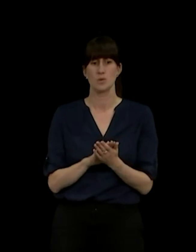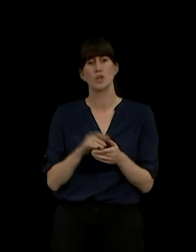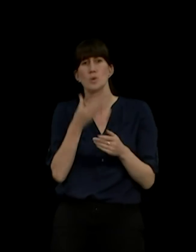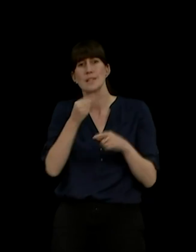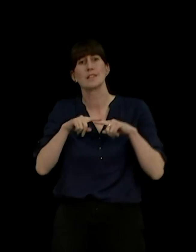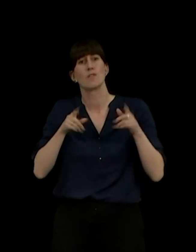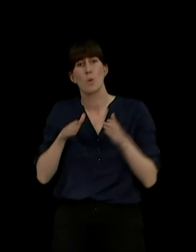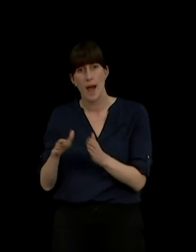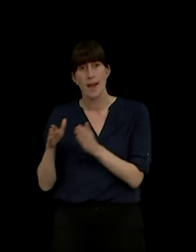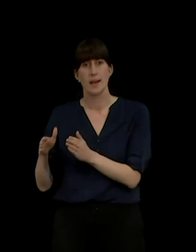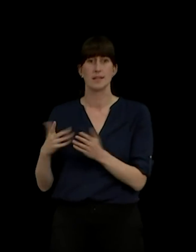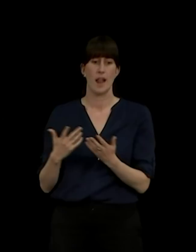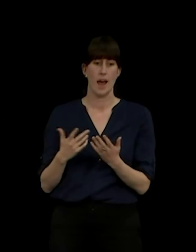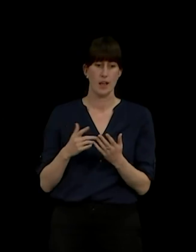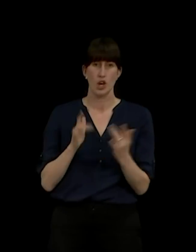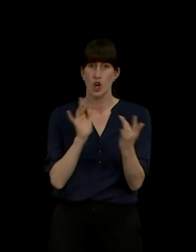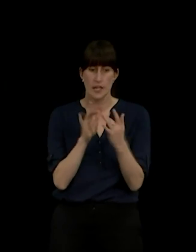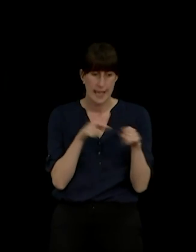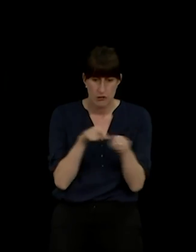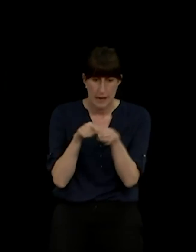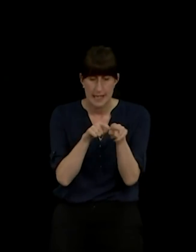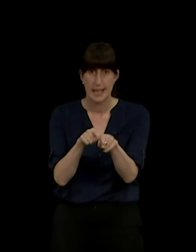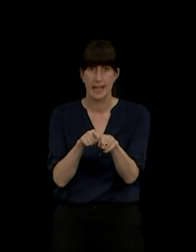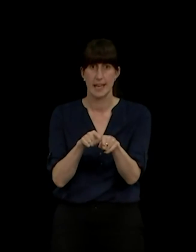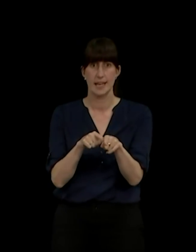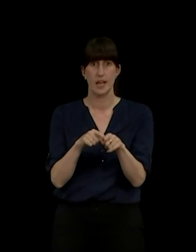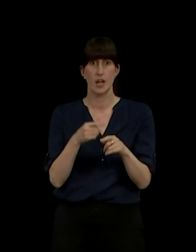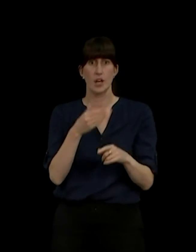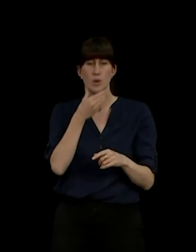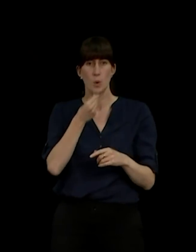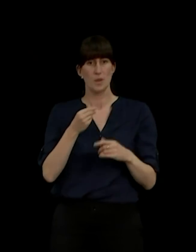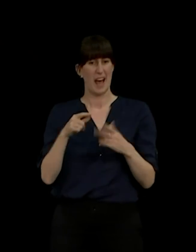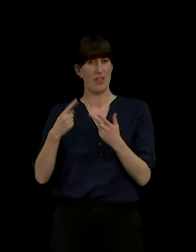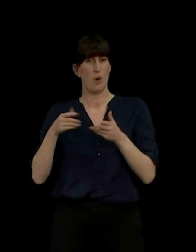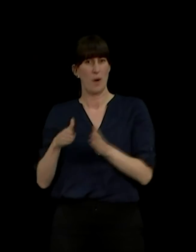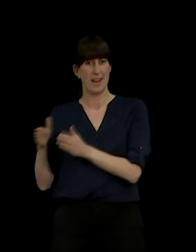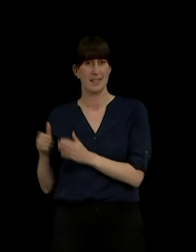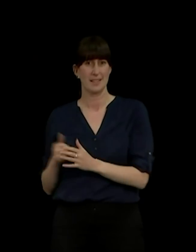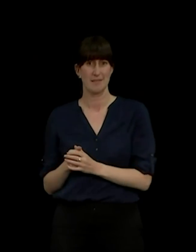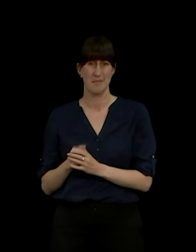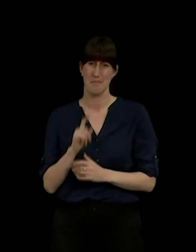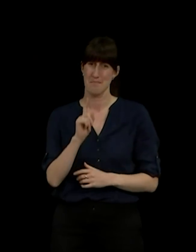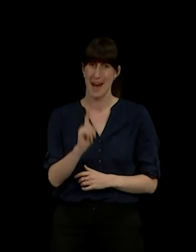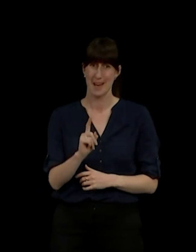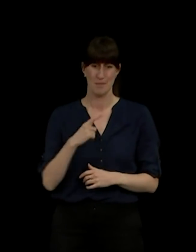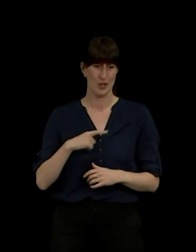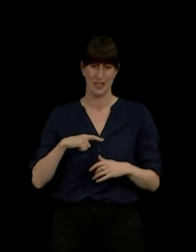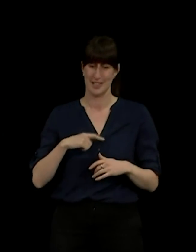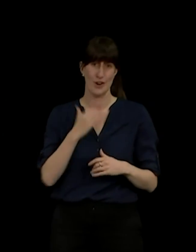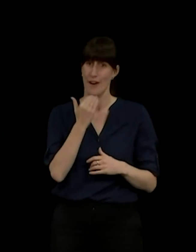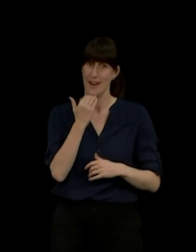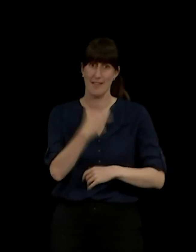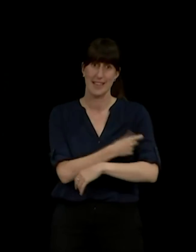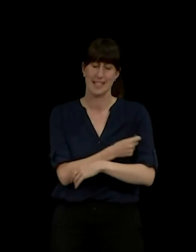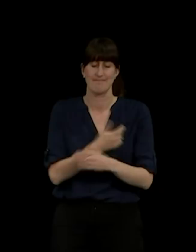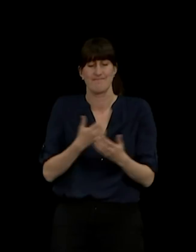health measures. But while we are still vaccinating, we have fewer choices in how we react to cases. And so